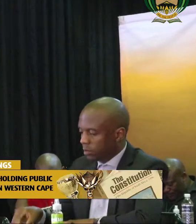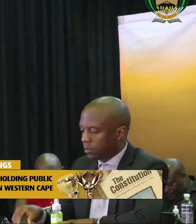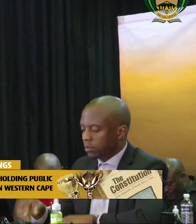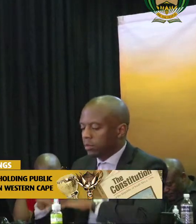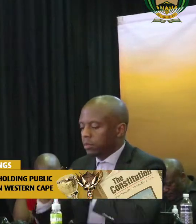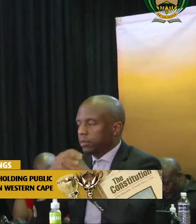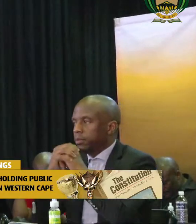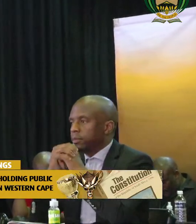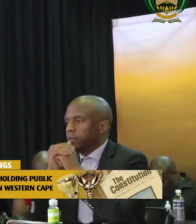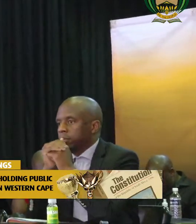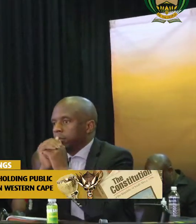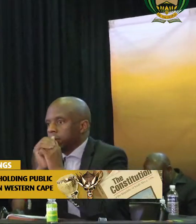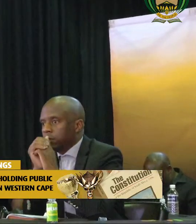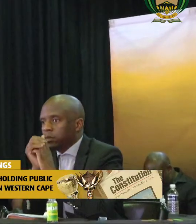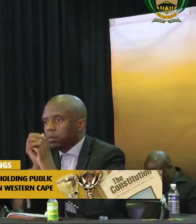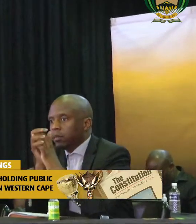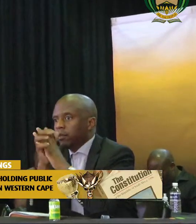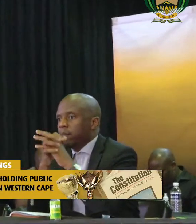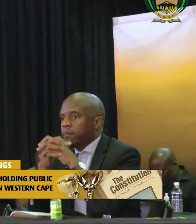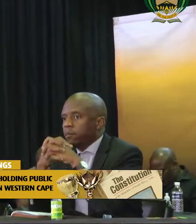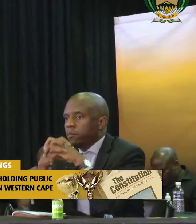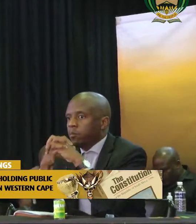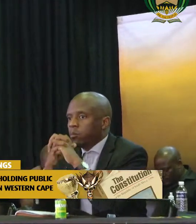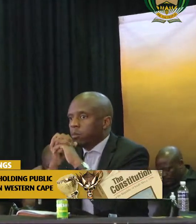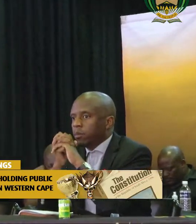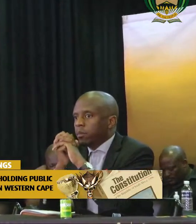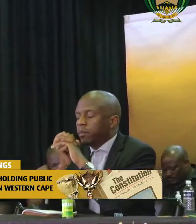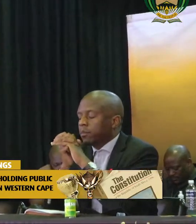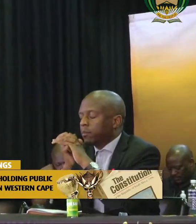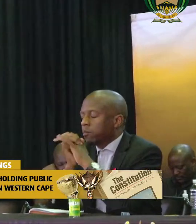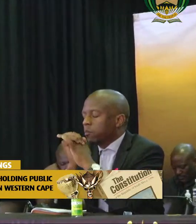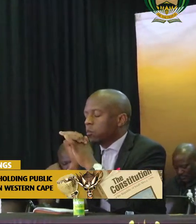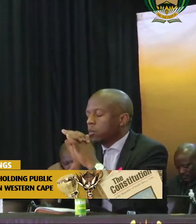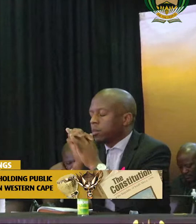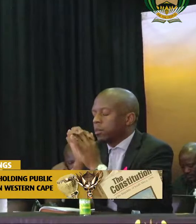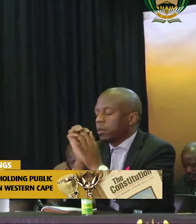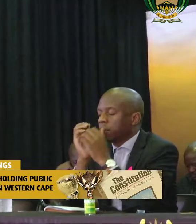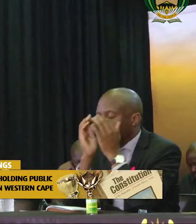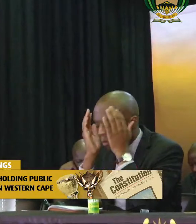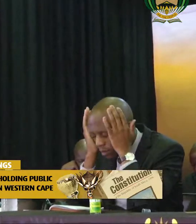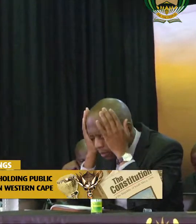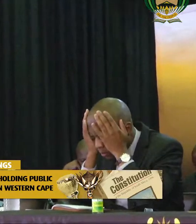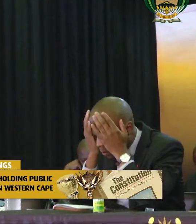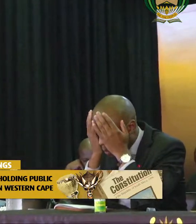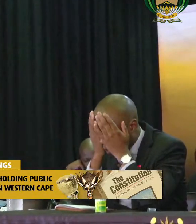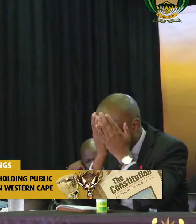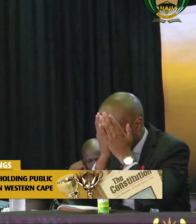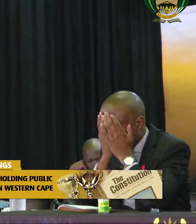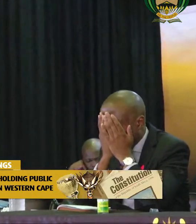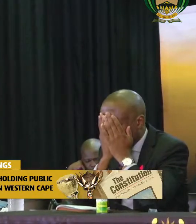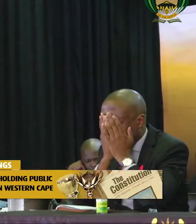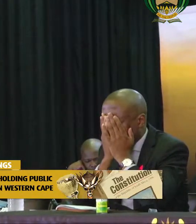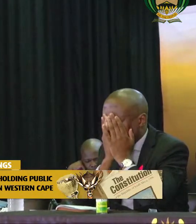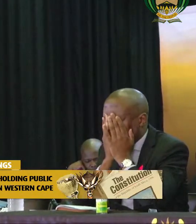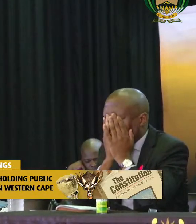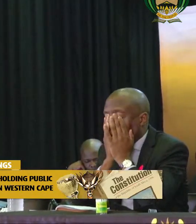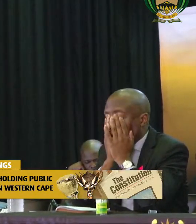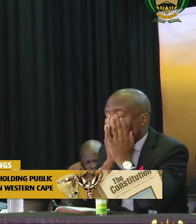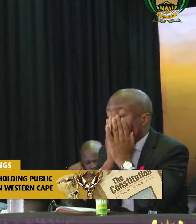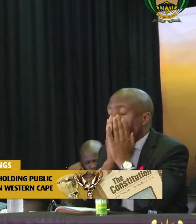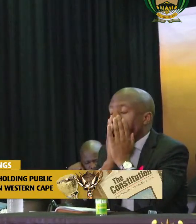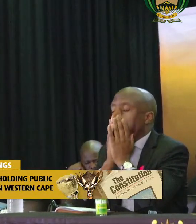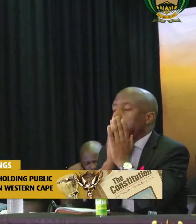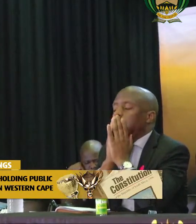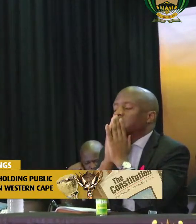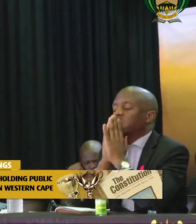process that we are going through today. So the staff behind us, we've been around the whole country, every province of South Africa,